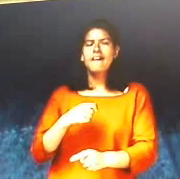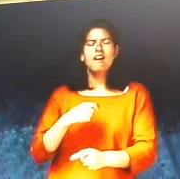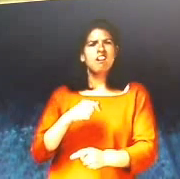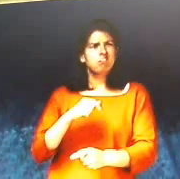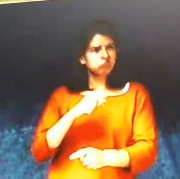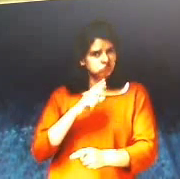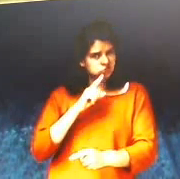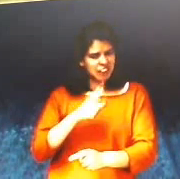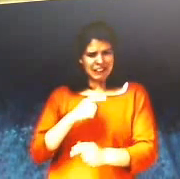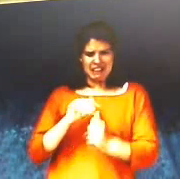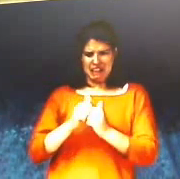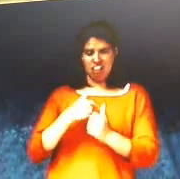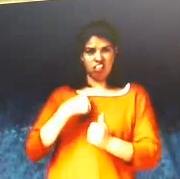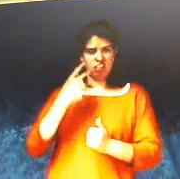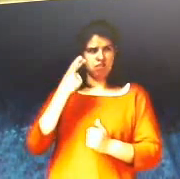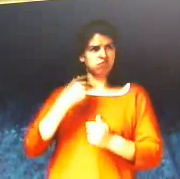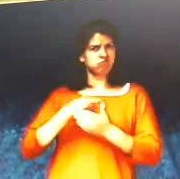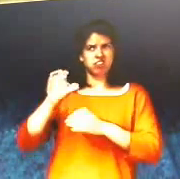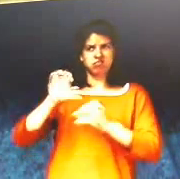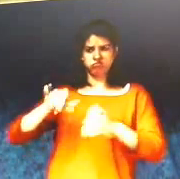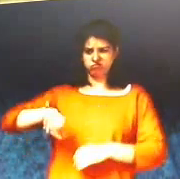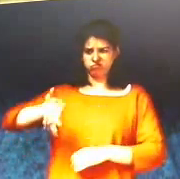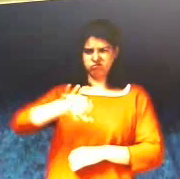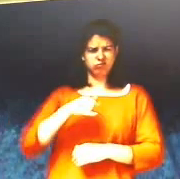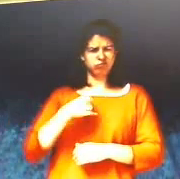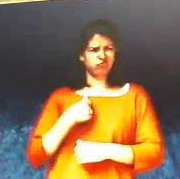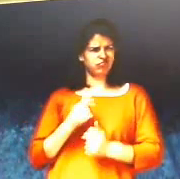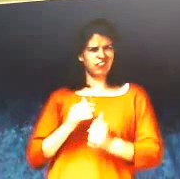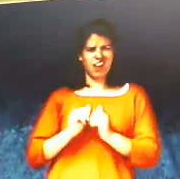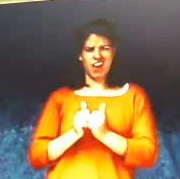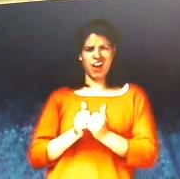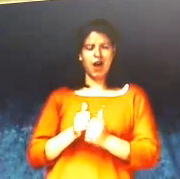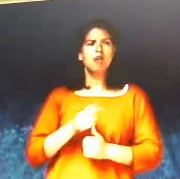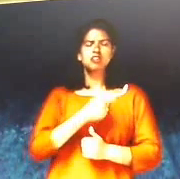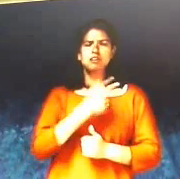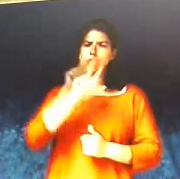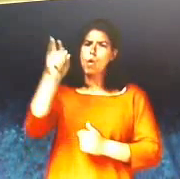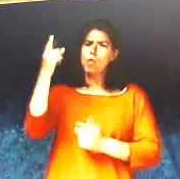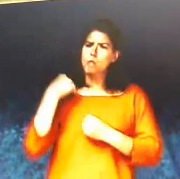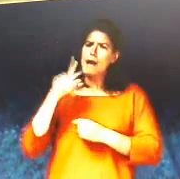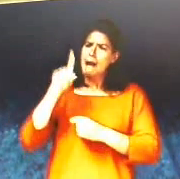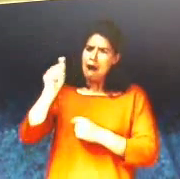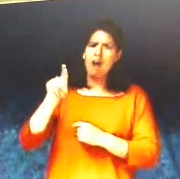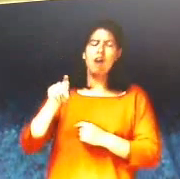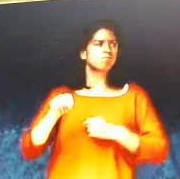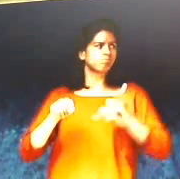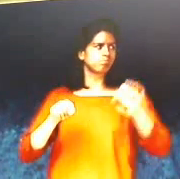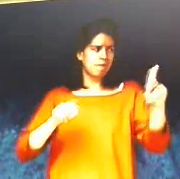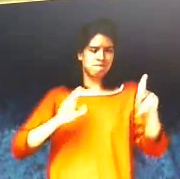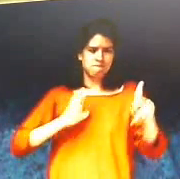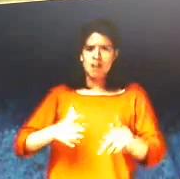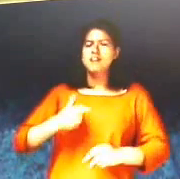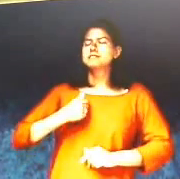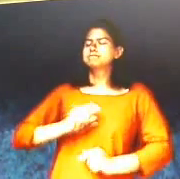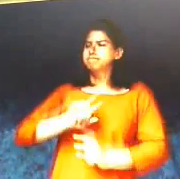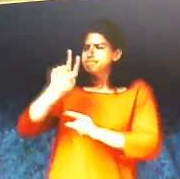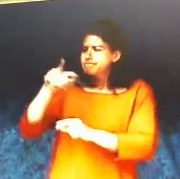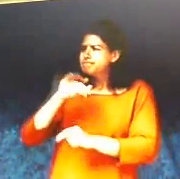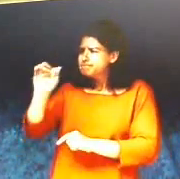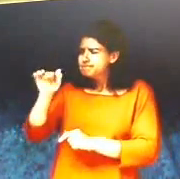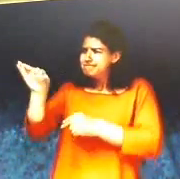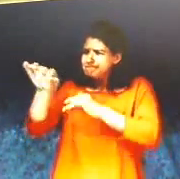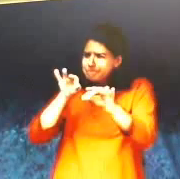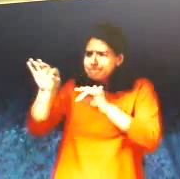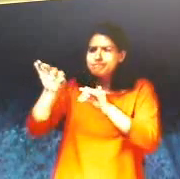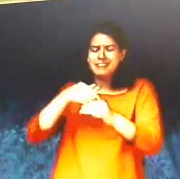it was probably said that the soil was too hard for it to grow. So I didn't know how to deal with this problem again, so I went back